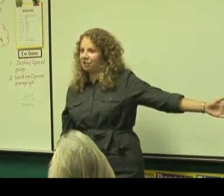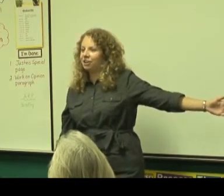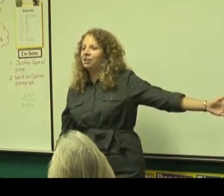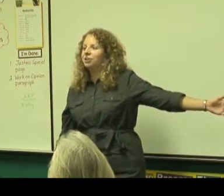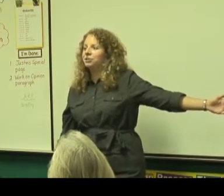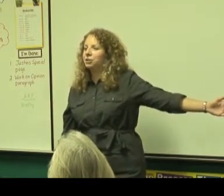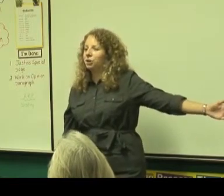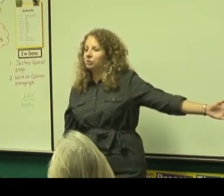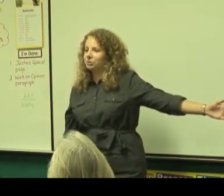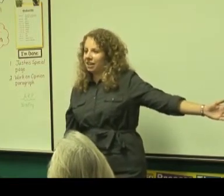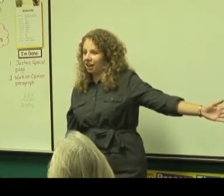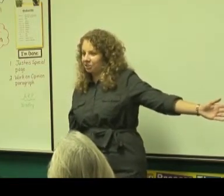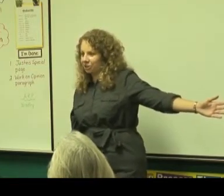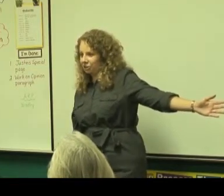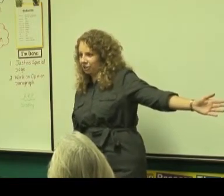girl, knows how to cook